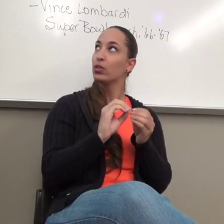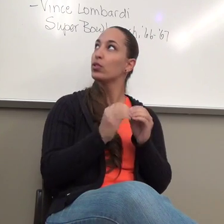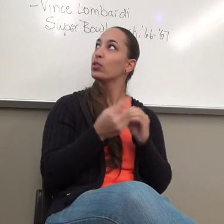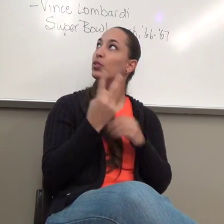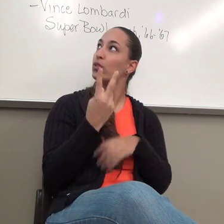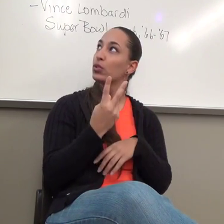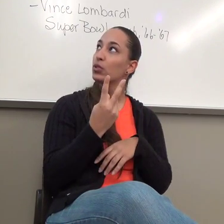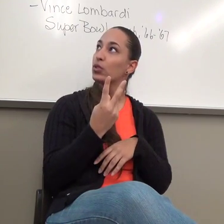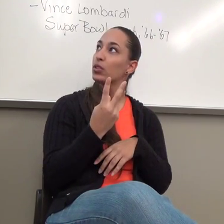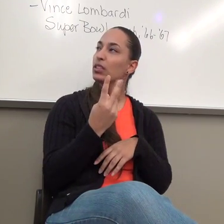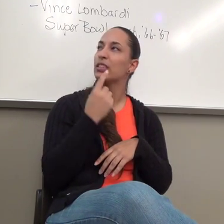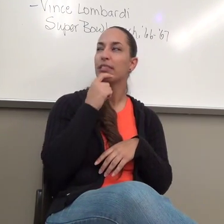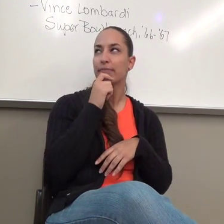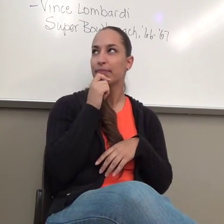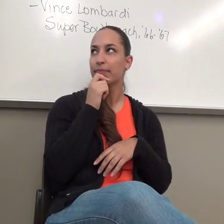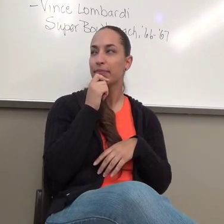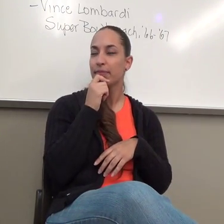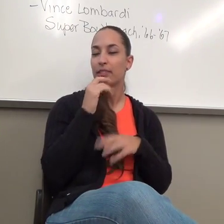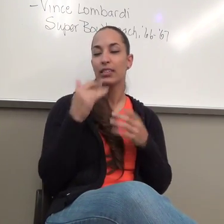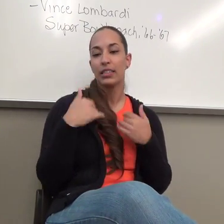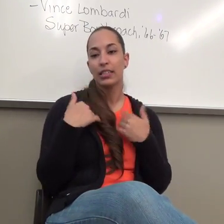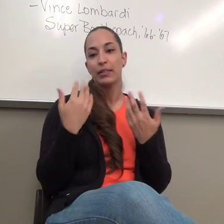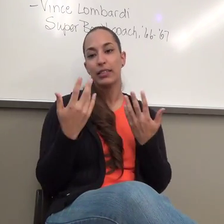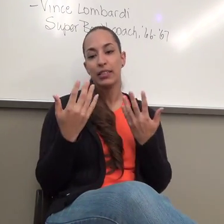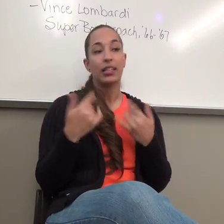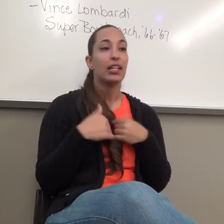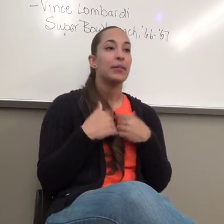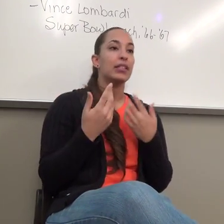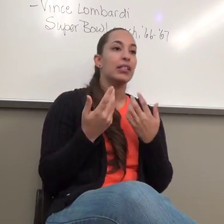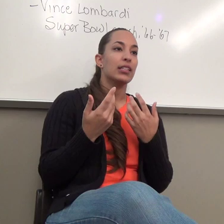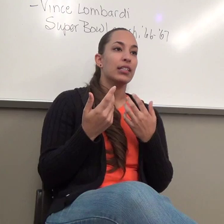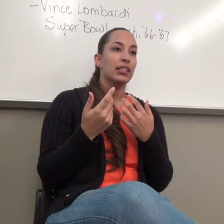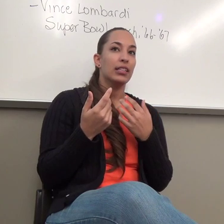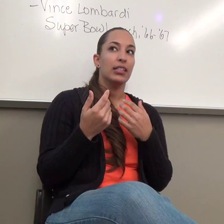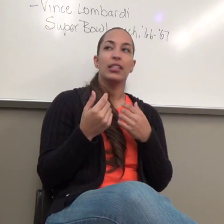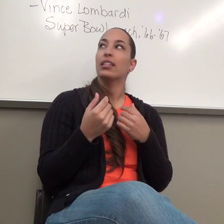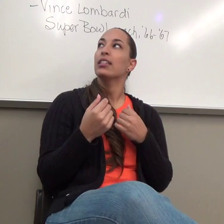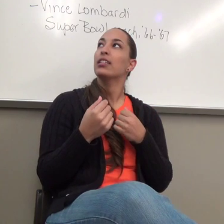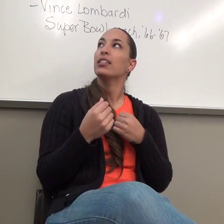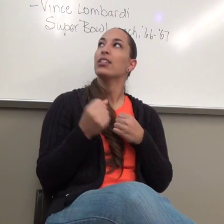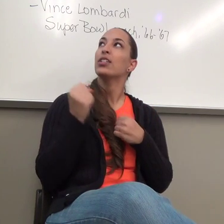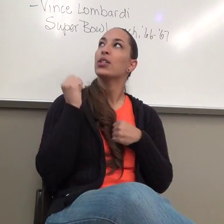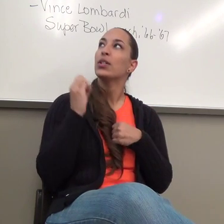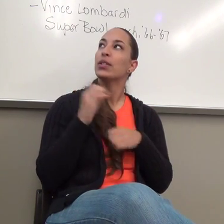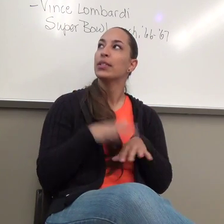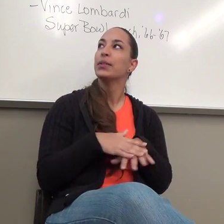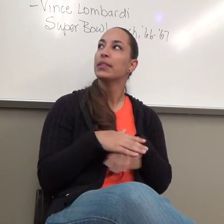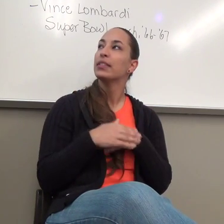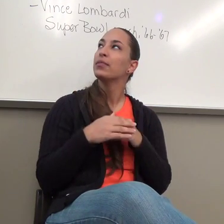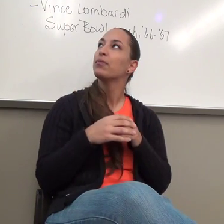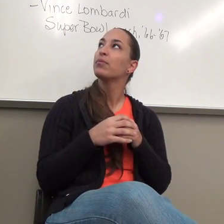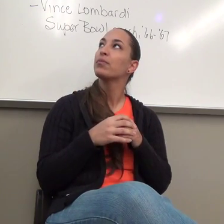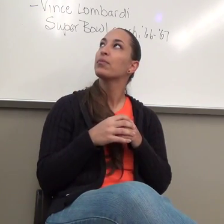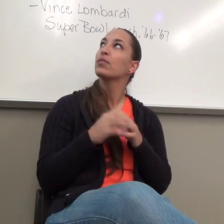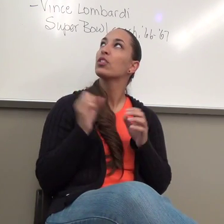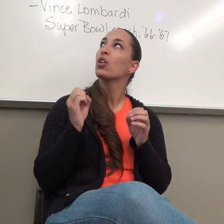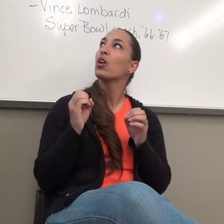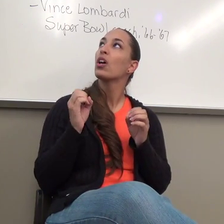This is the thing about this, and I've been taking that class. It just is slow. Okay, so this is a good